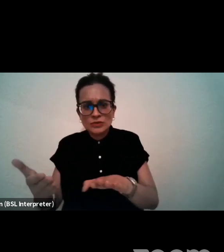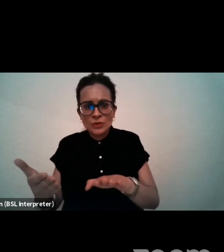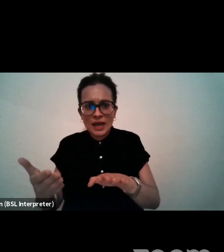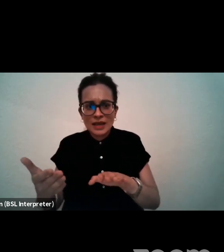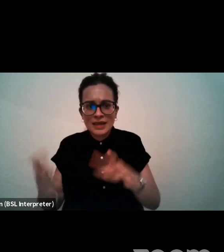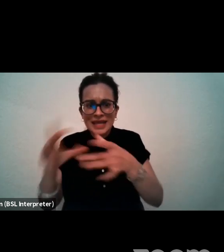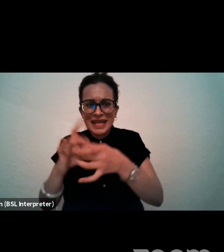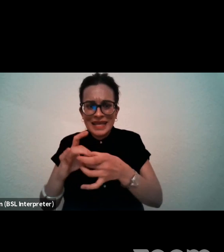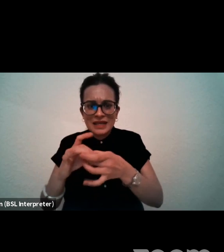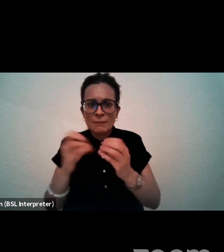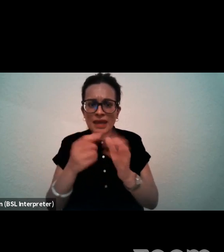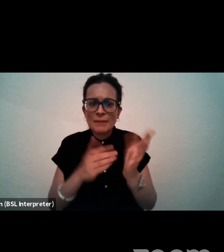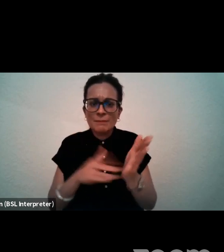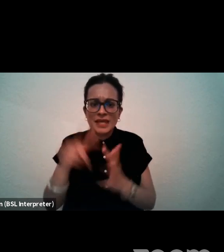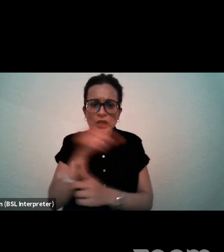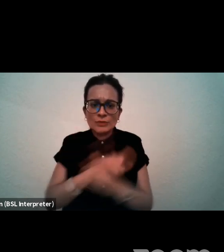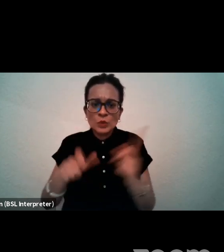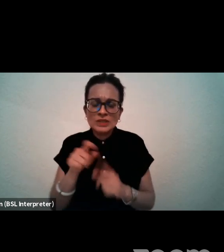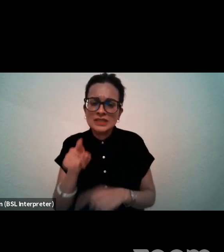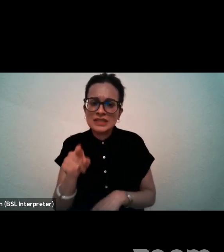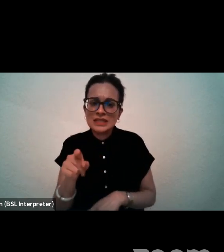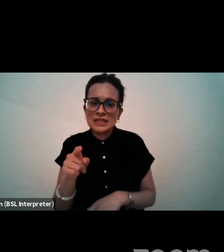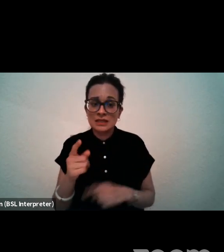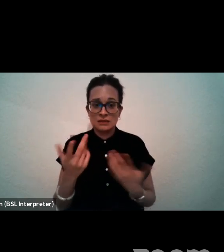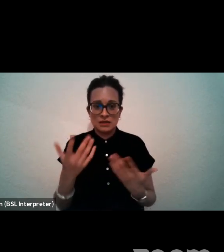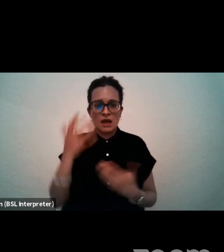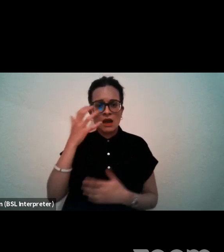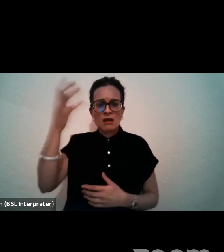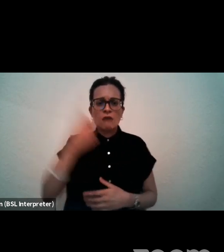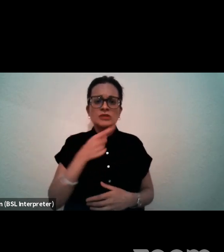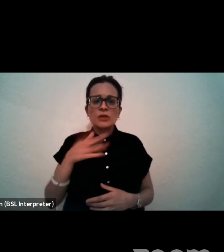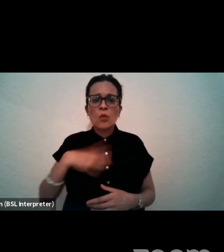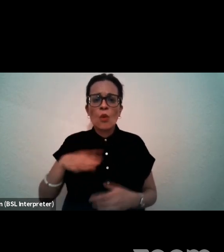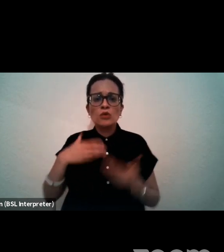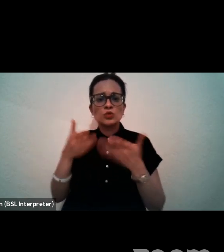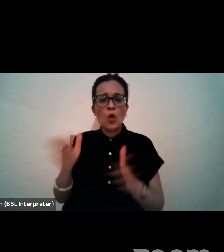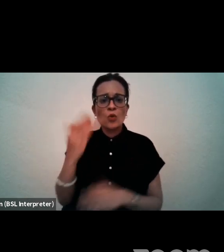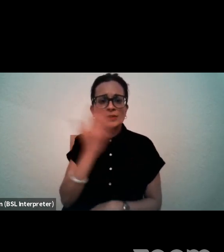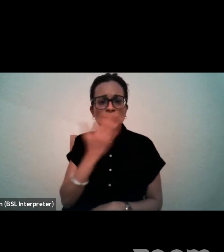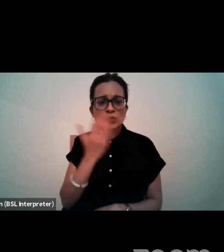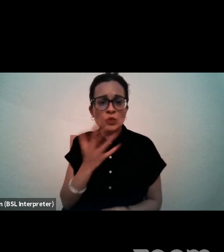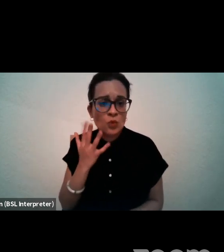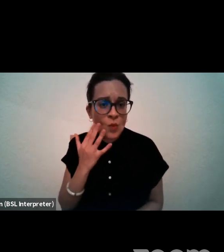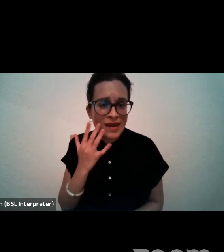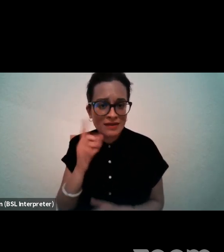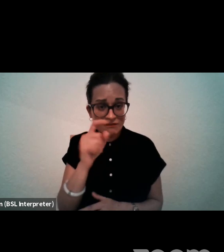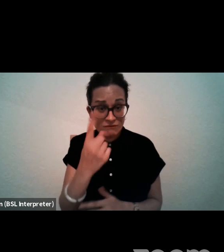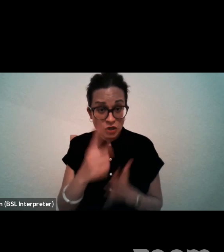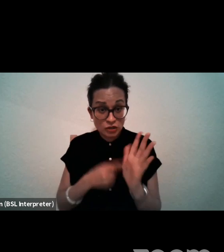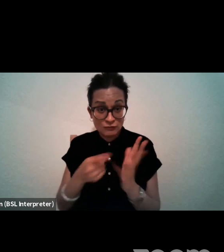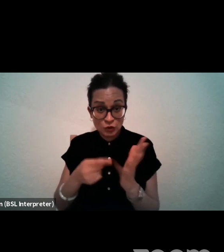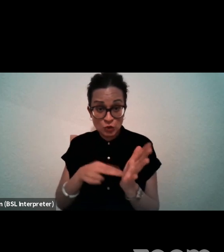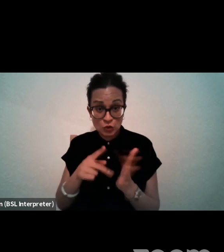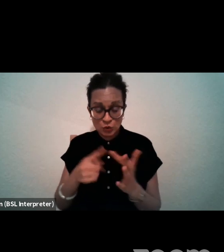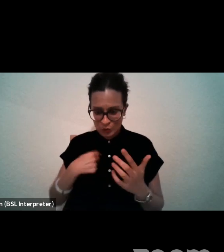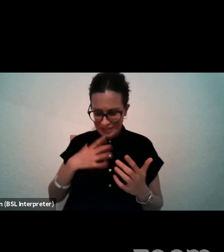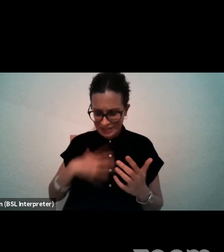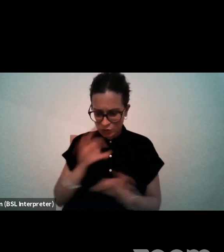BAME communities. And I want to say that when the government says it wants to open up the schools on the 1st of June, we have to ask this